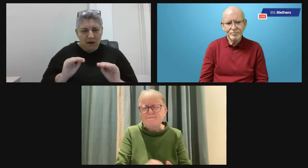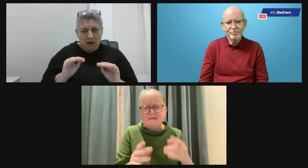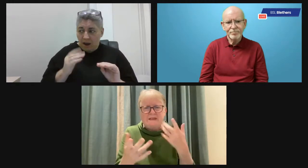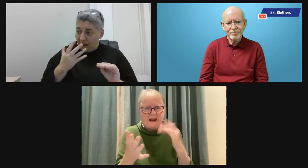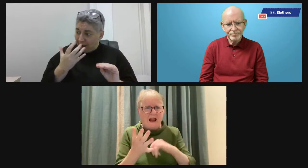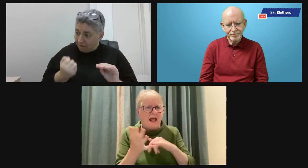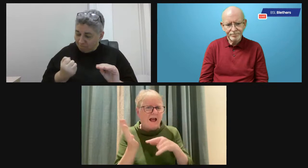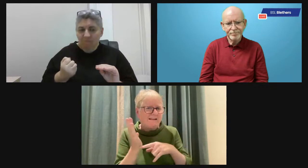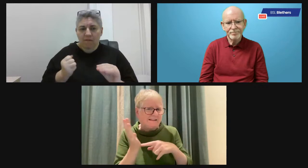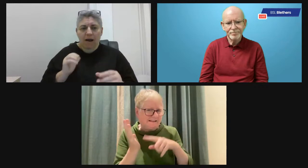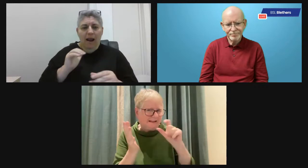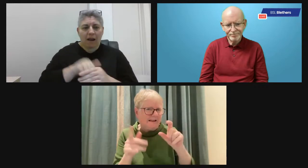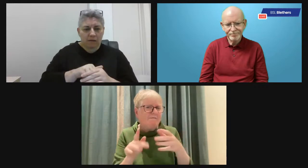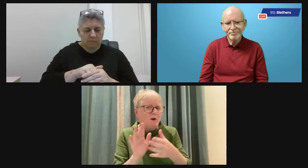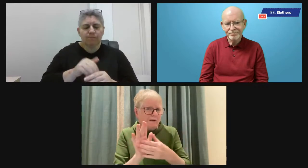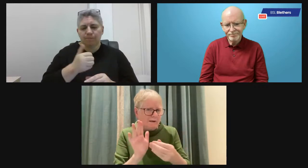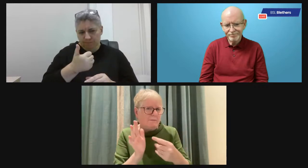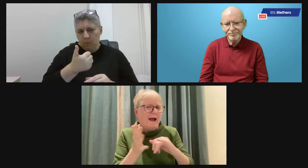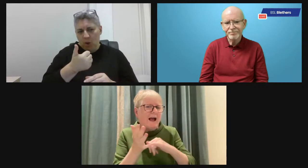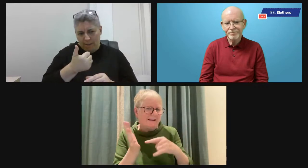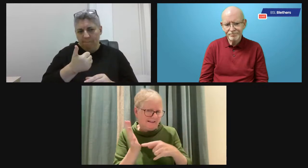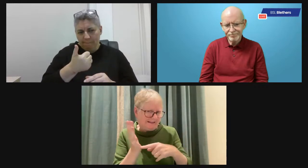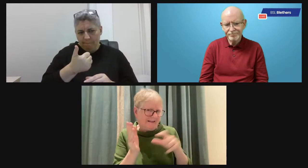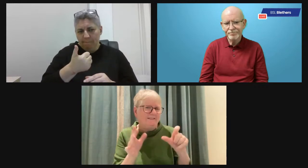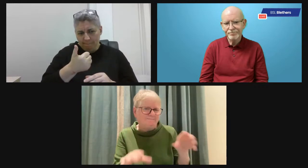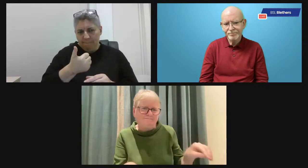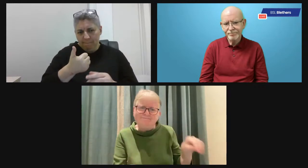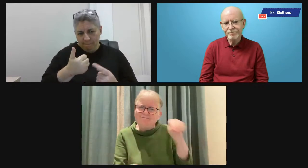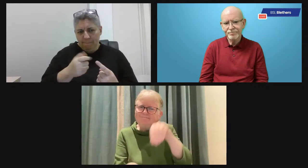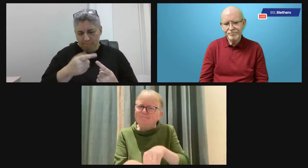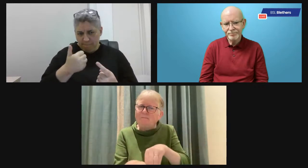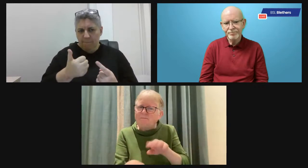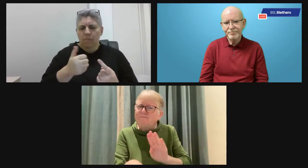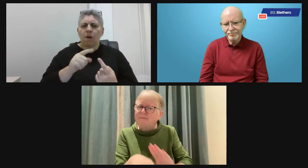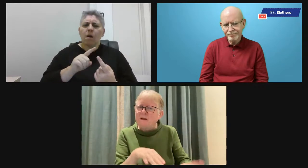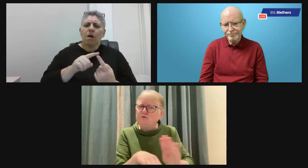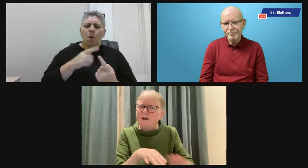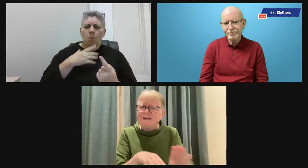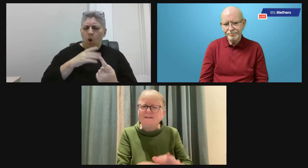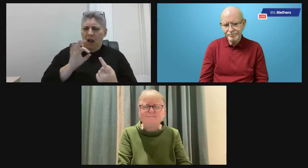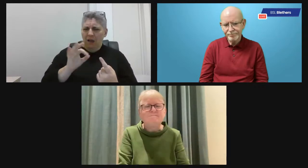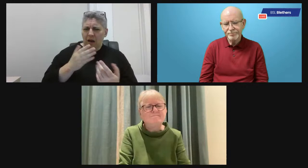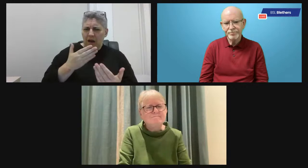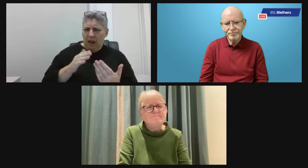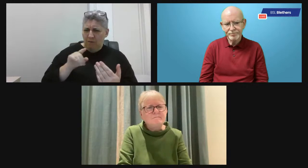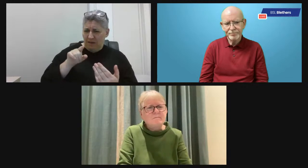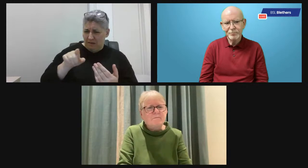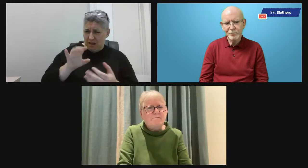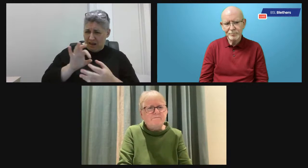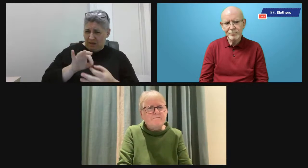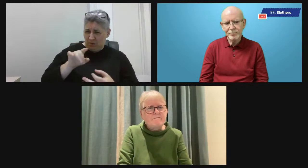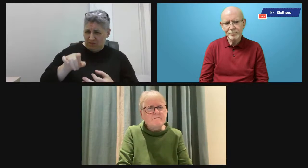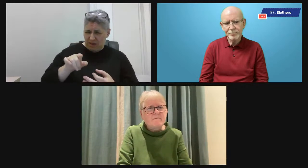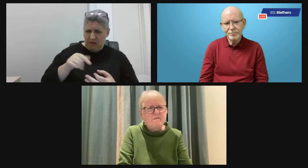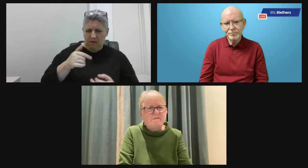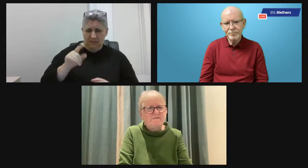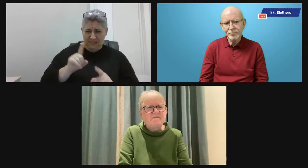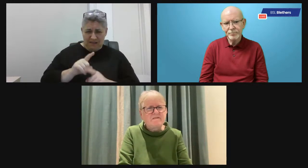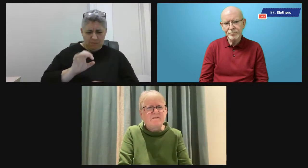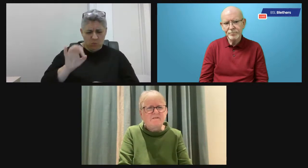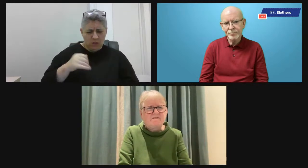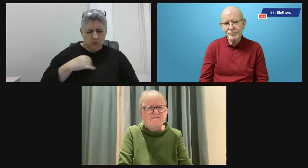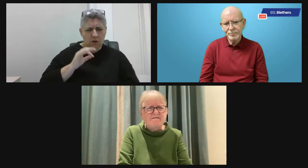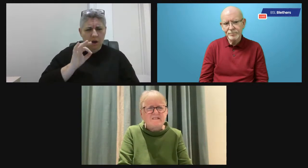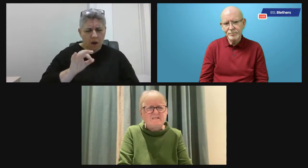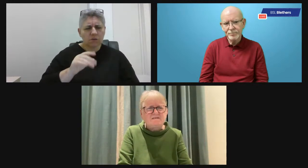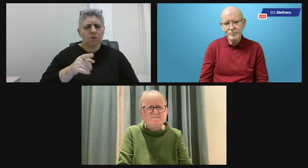qualification, you can get them, but you have to be a teacher first. You've got to have something like the STTC in order to be Okay. a member, to come in and